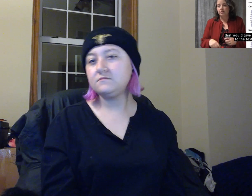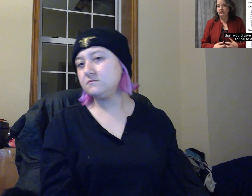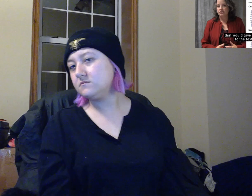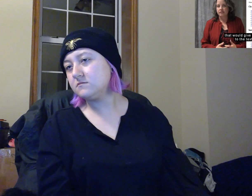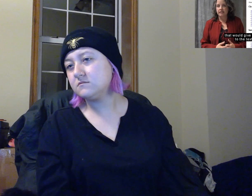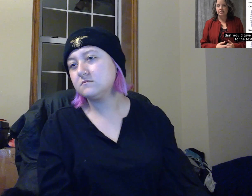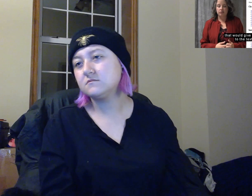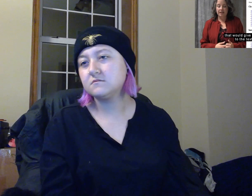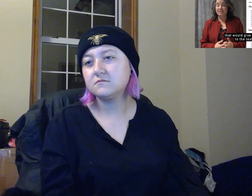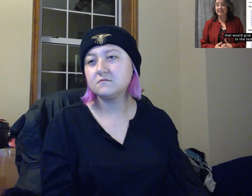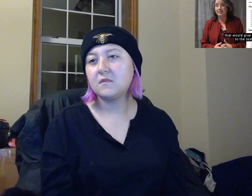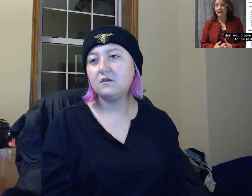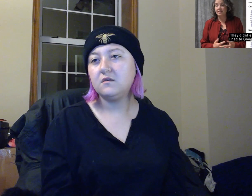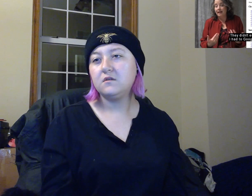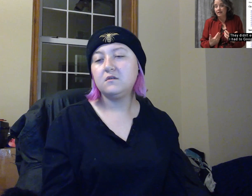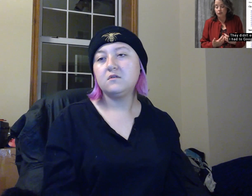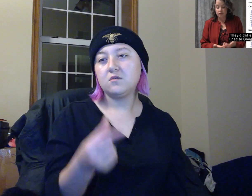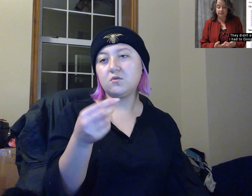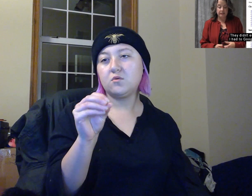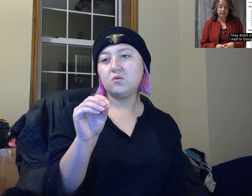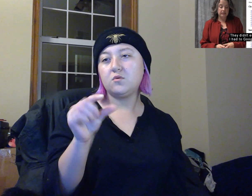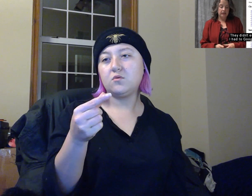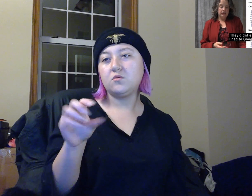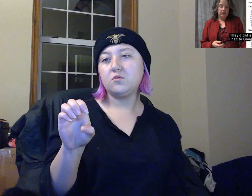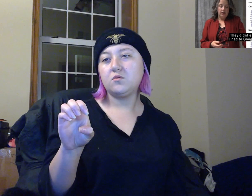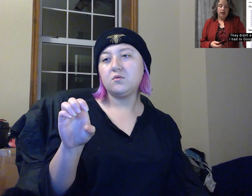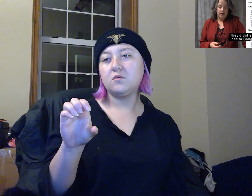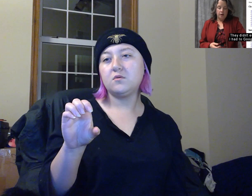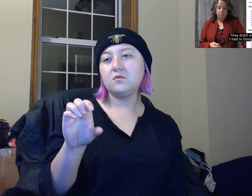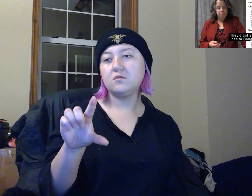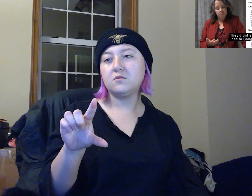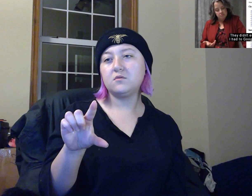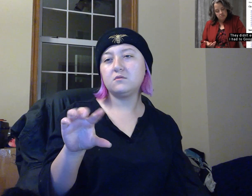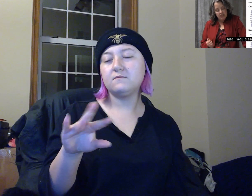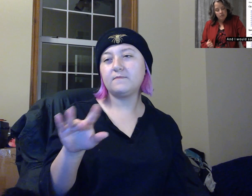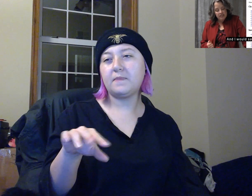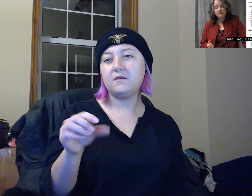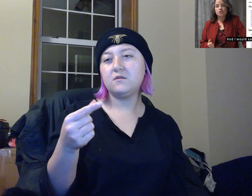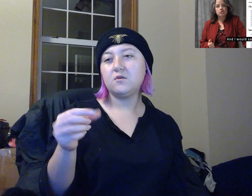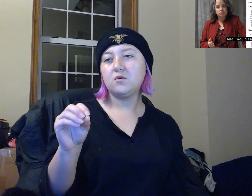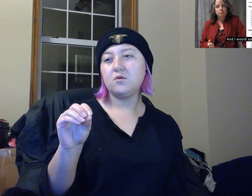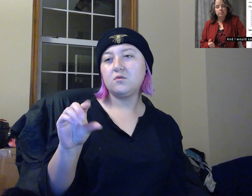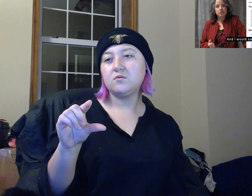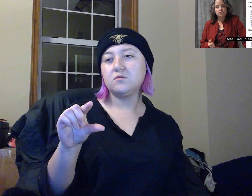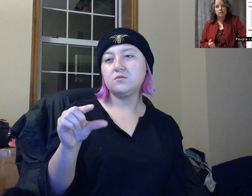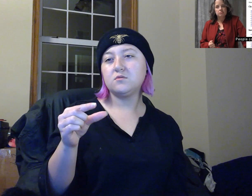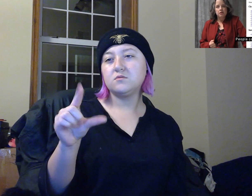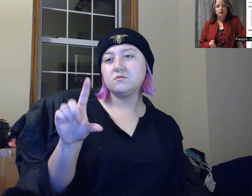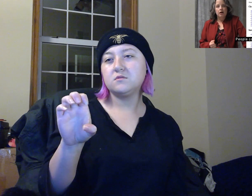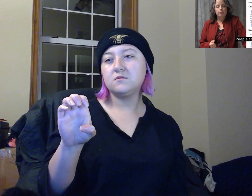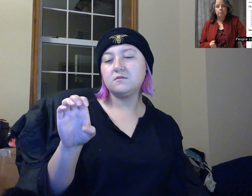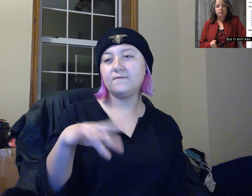a hyperlink to the text-only page. They didn't even have that. I had to Google to find this. And I would say it's functional. People could use